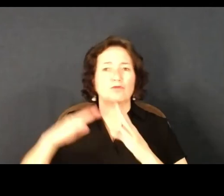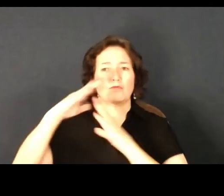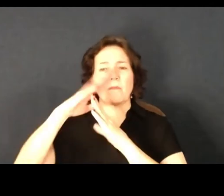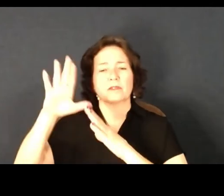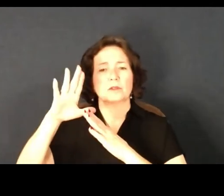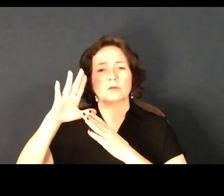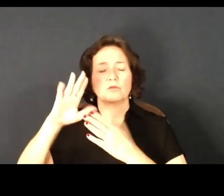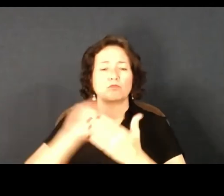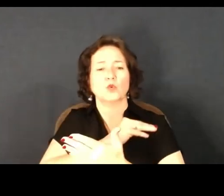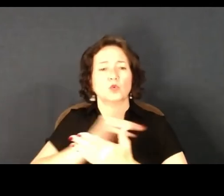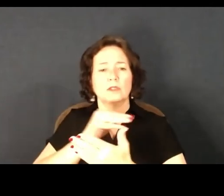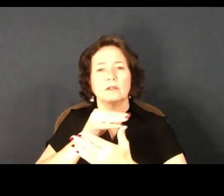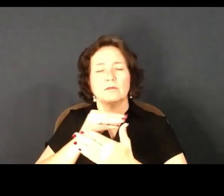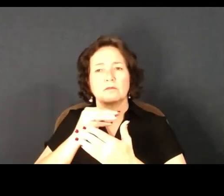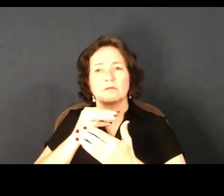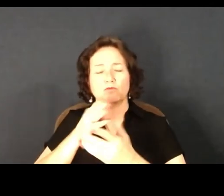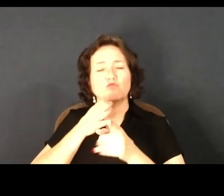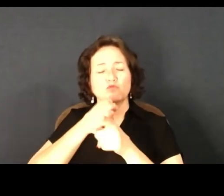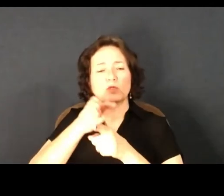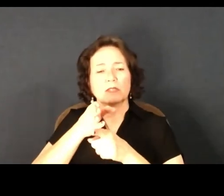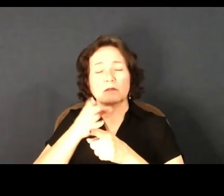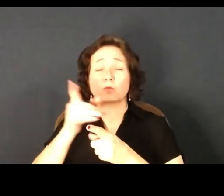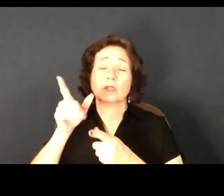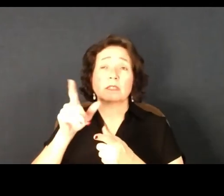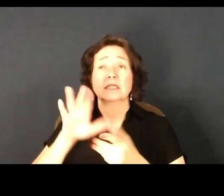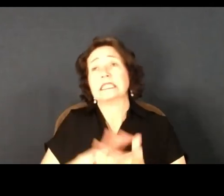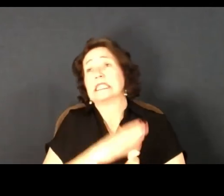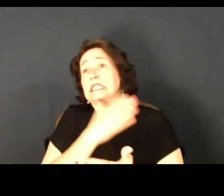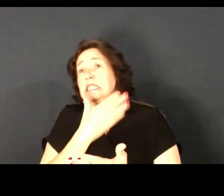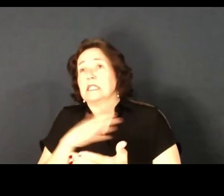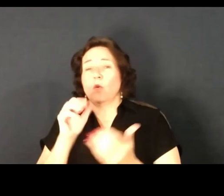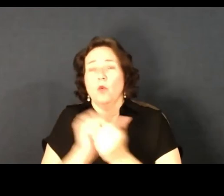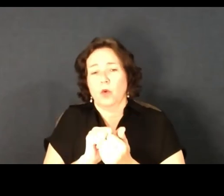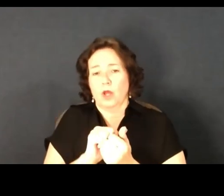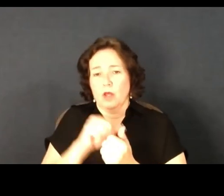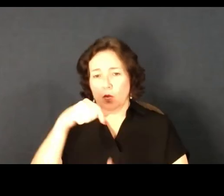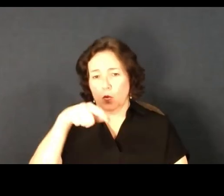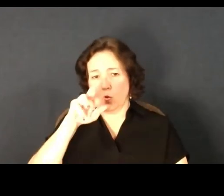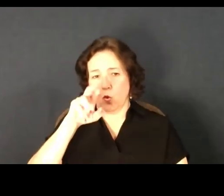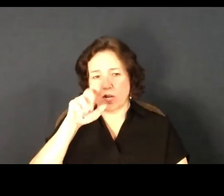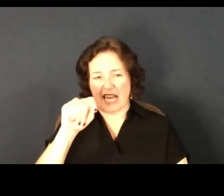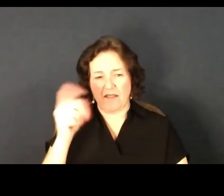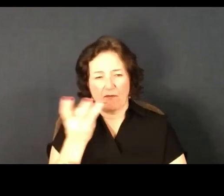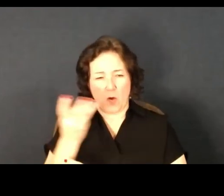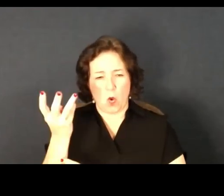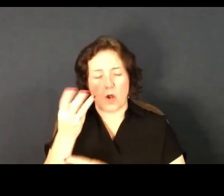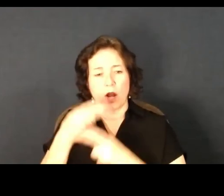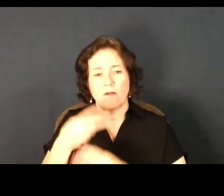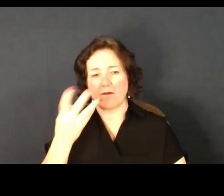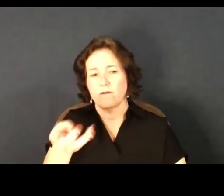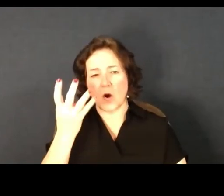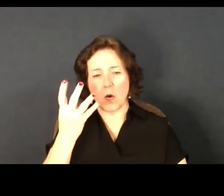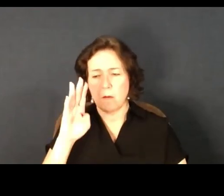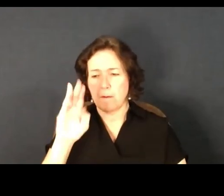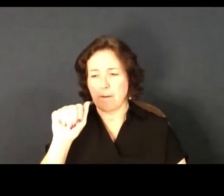was playing... Well, he was singing with a quartet called the Four Barons.